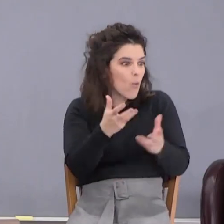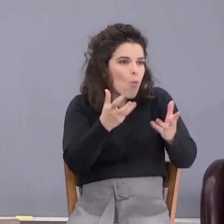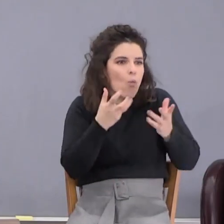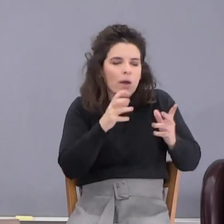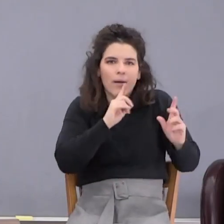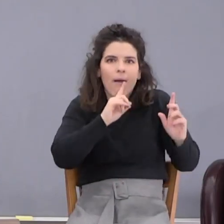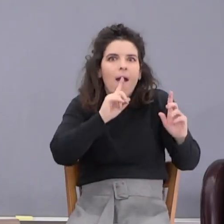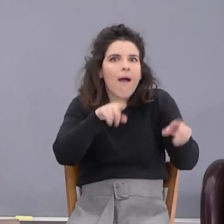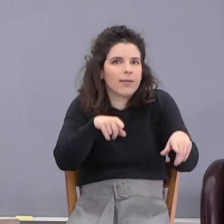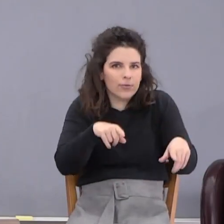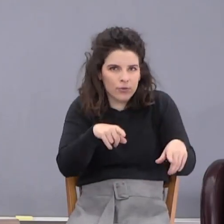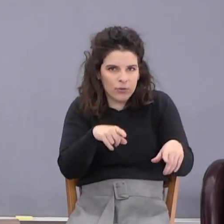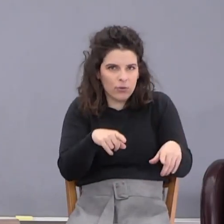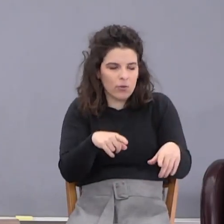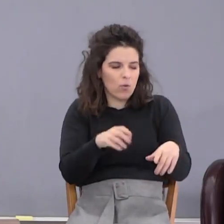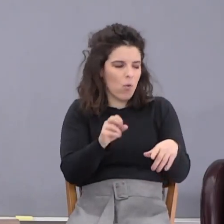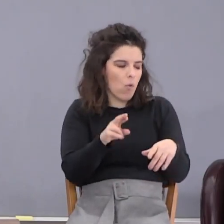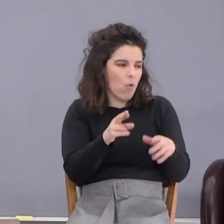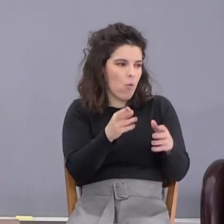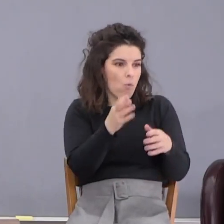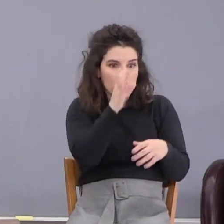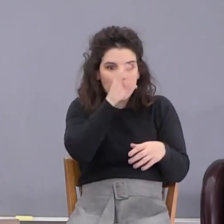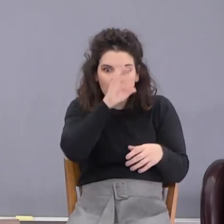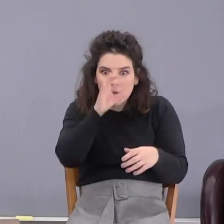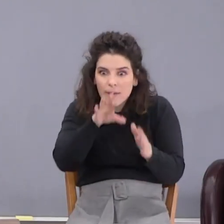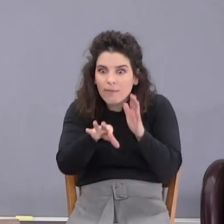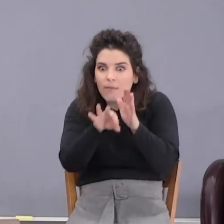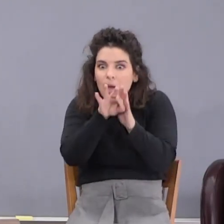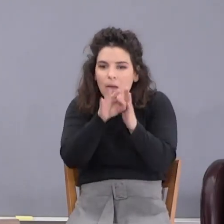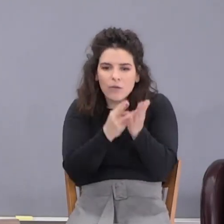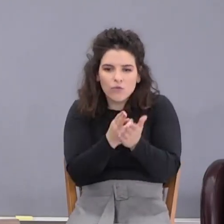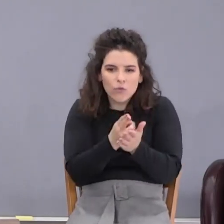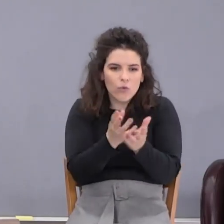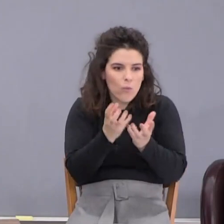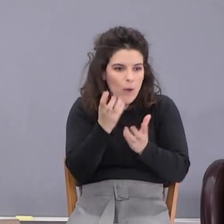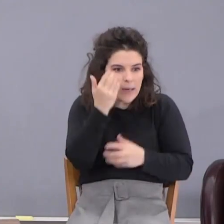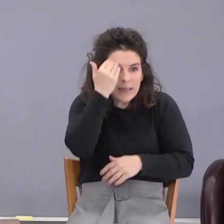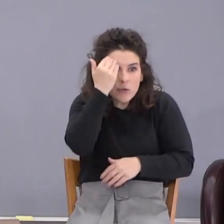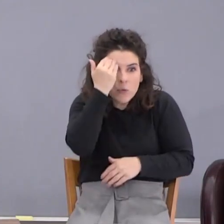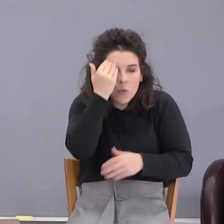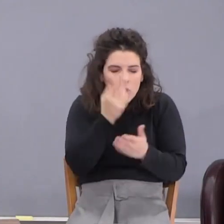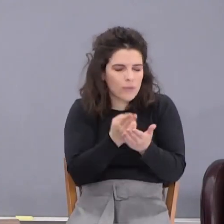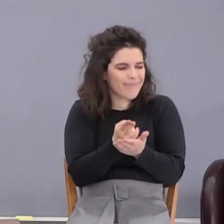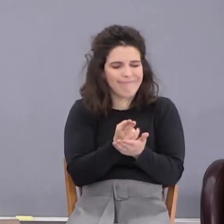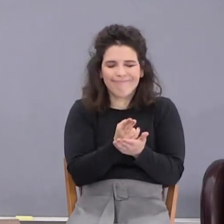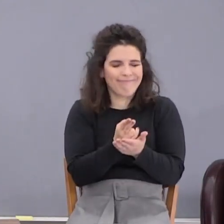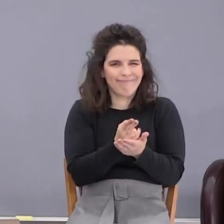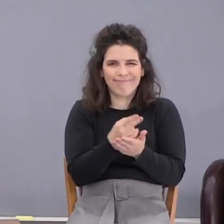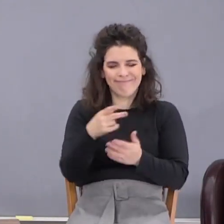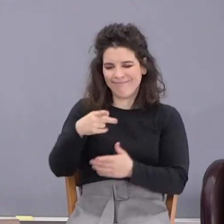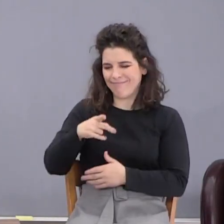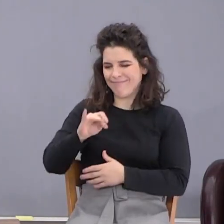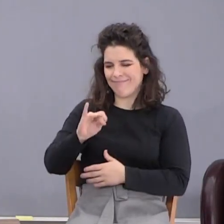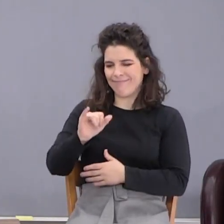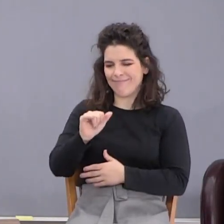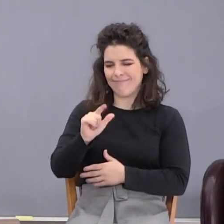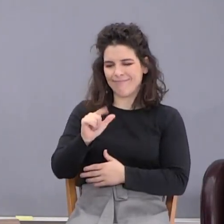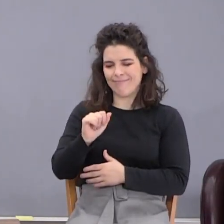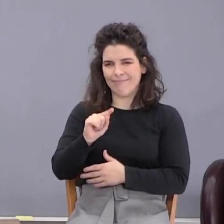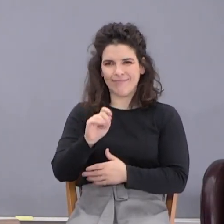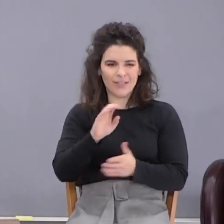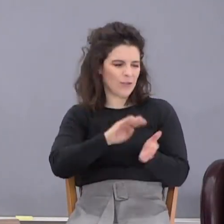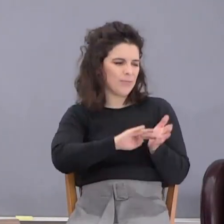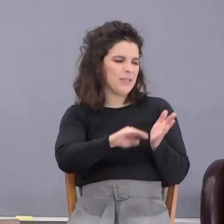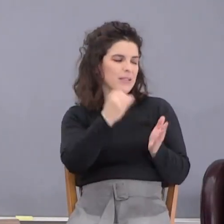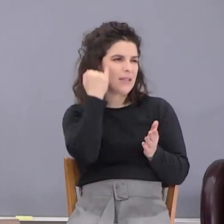of truth, not because he had a sincere desire to know the truth, but he just sort of dismissed the idea